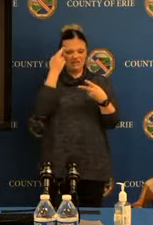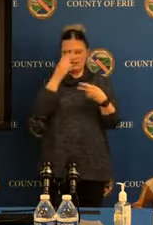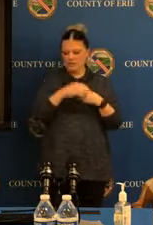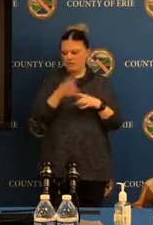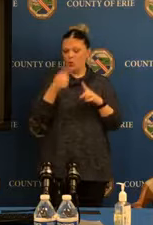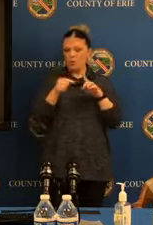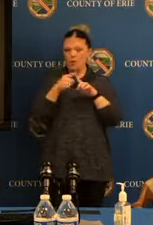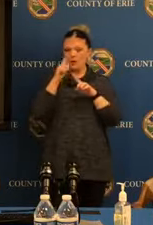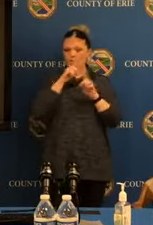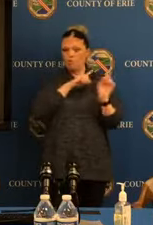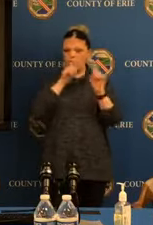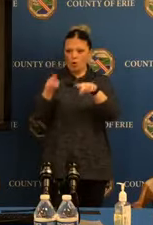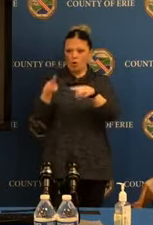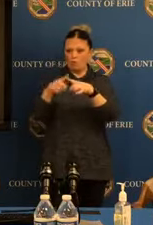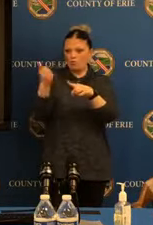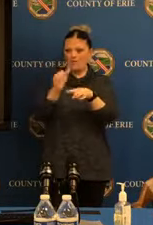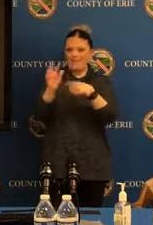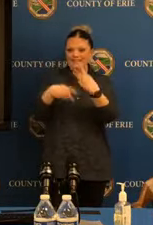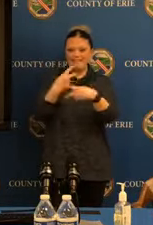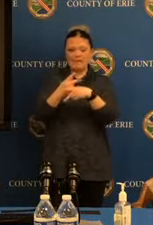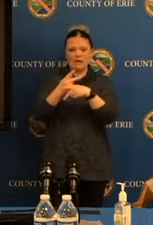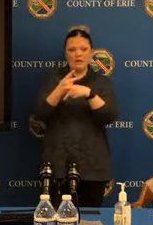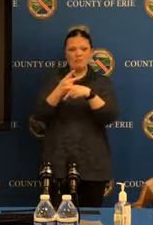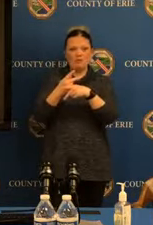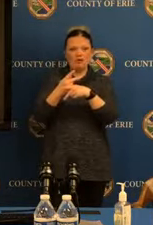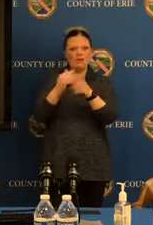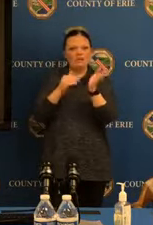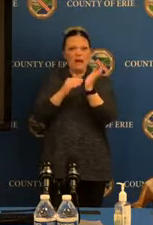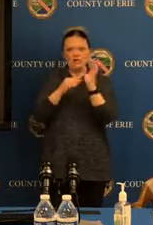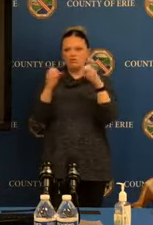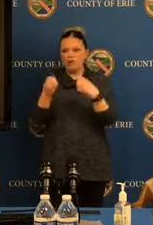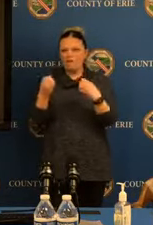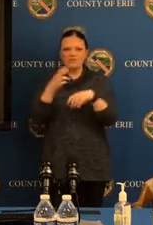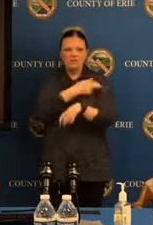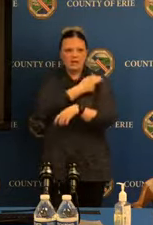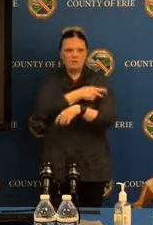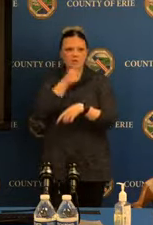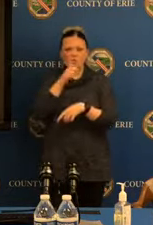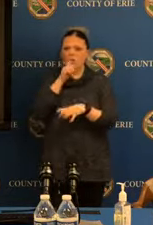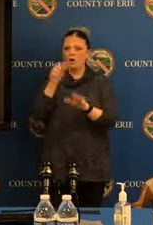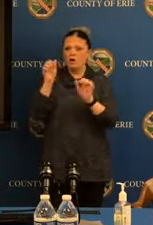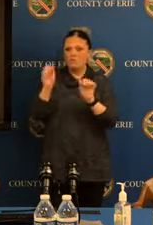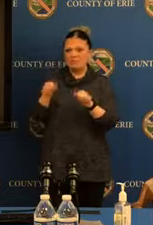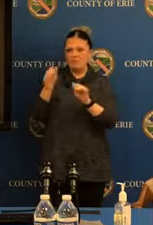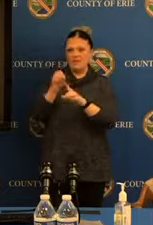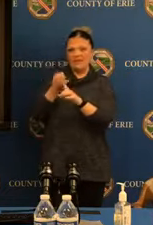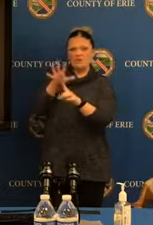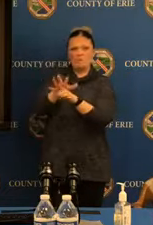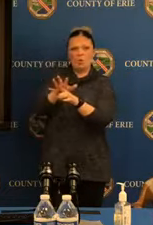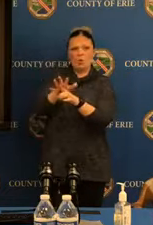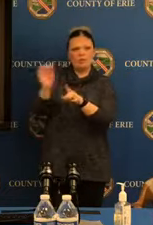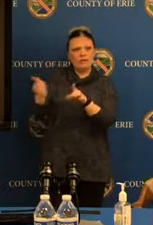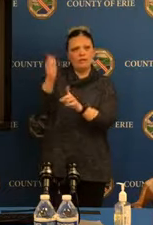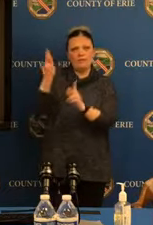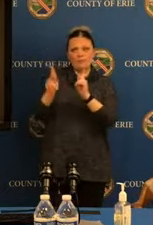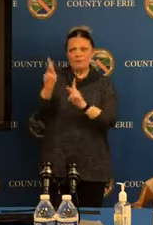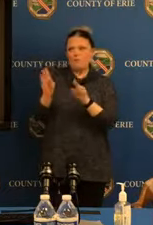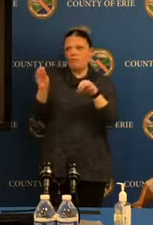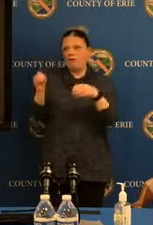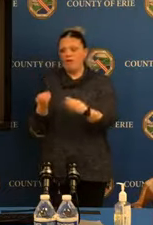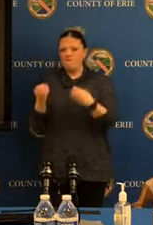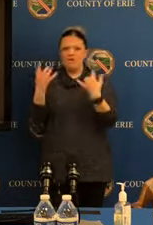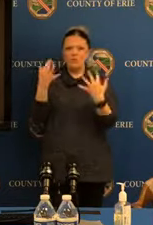when you come in to any type of healthcare facility, you are potentially exposing other people in the office, in the waiting